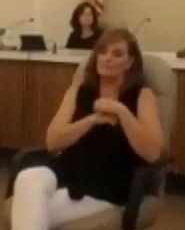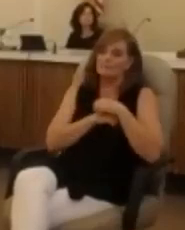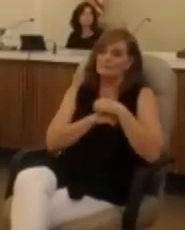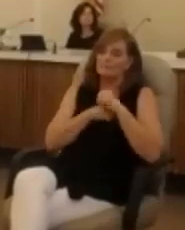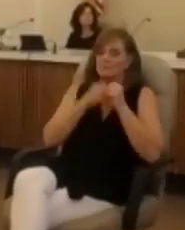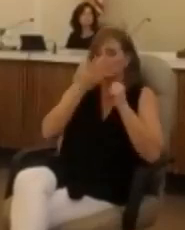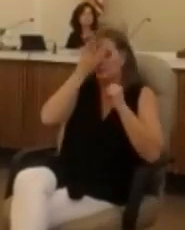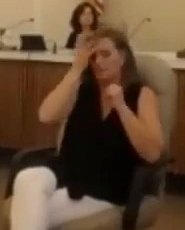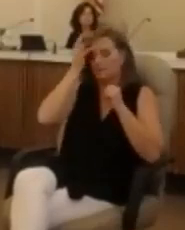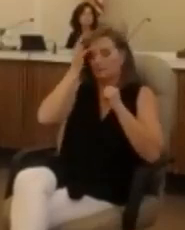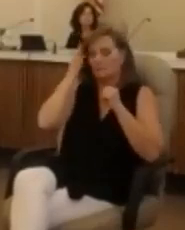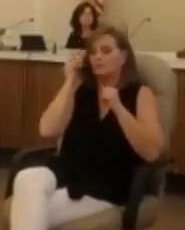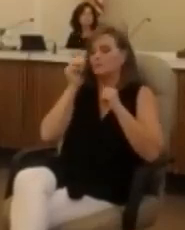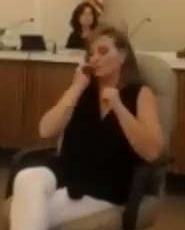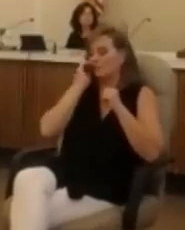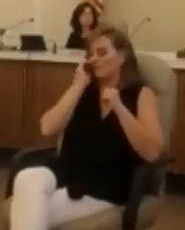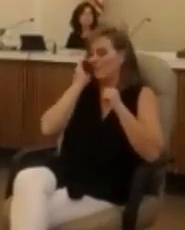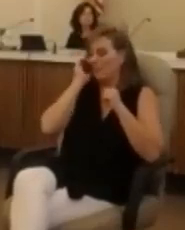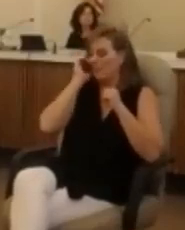it's not a